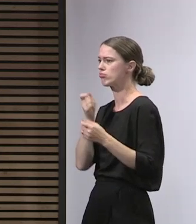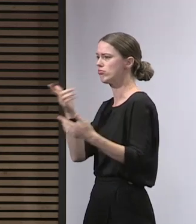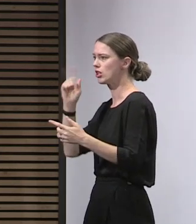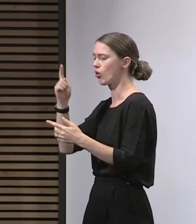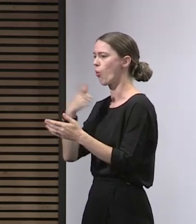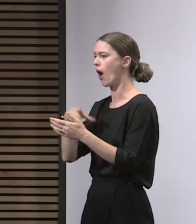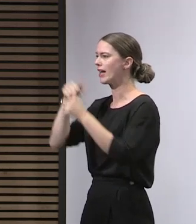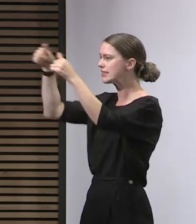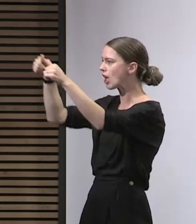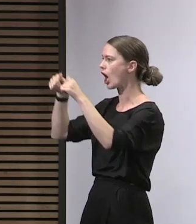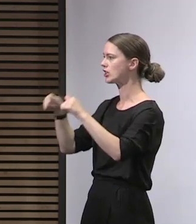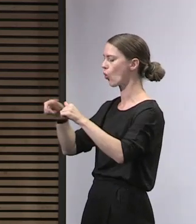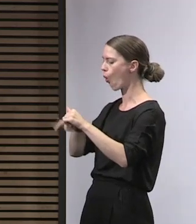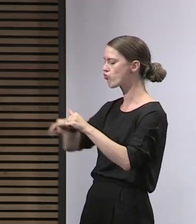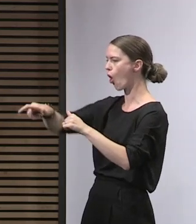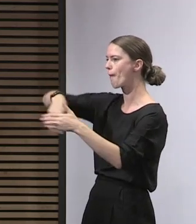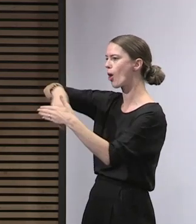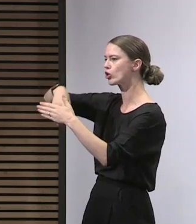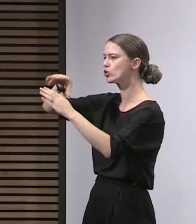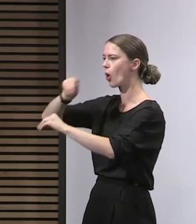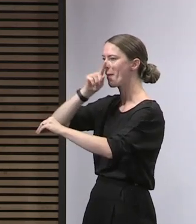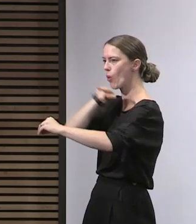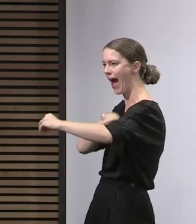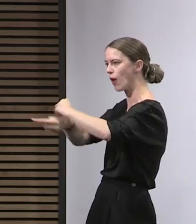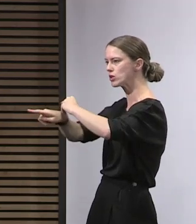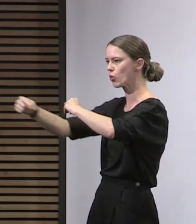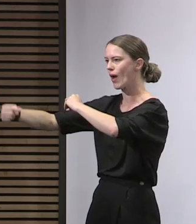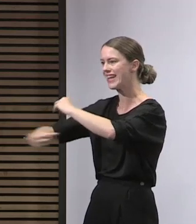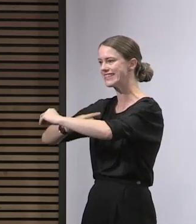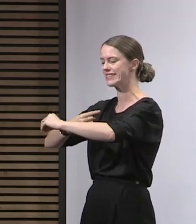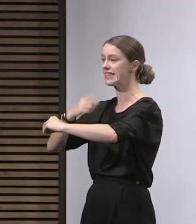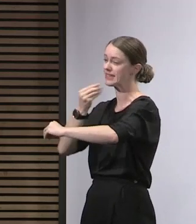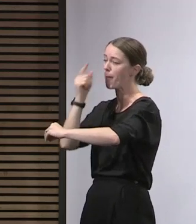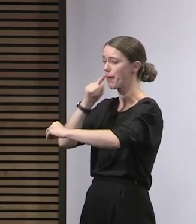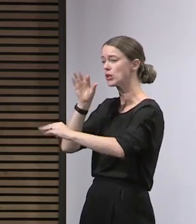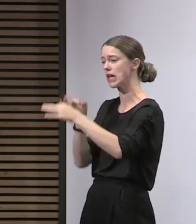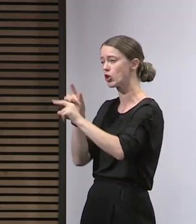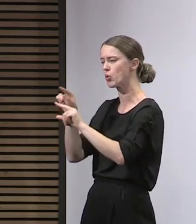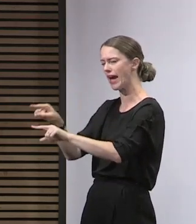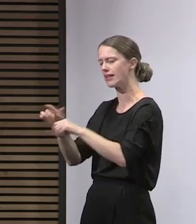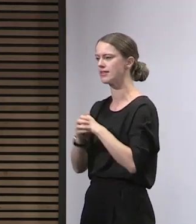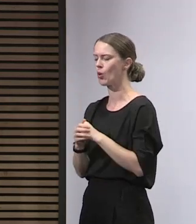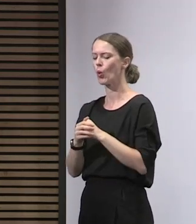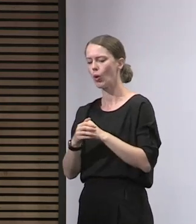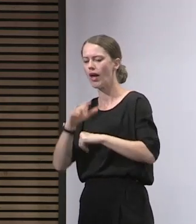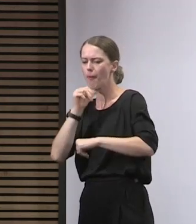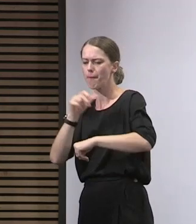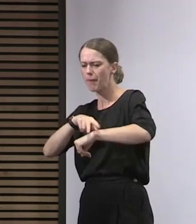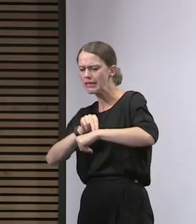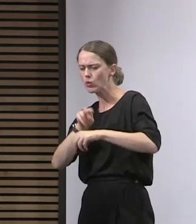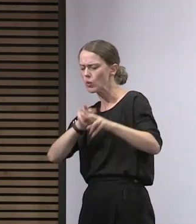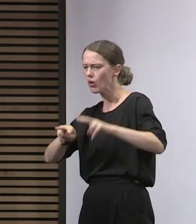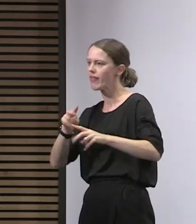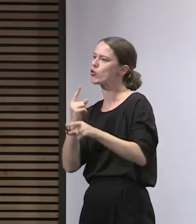including signs or road obstructions to prevent travel in or through their area. Where police are aware of these, they have been speaking to